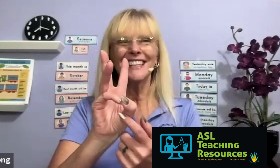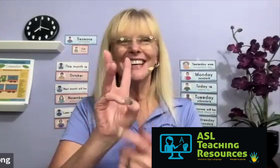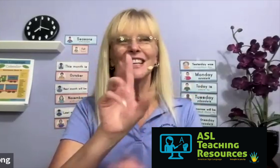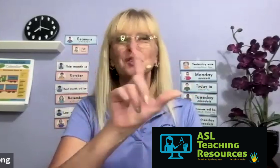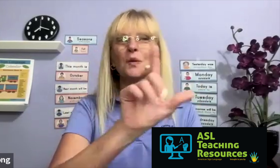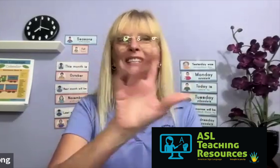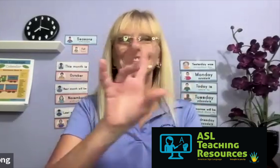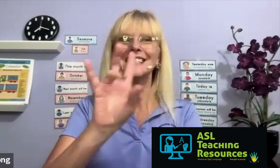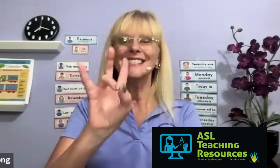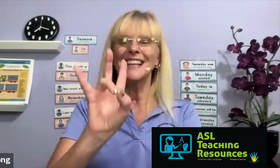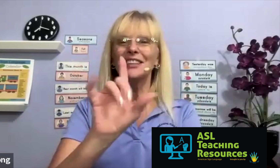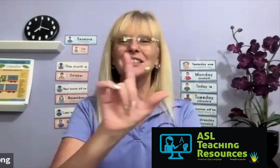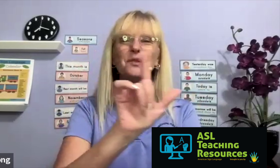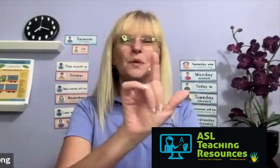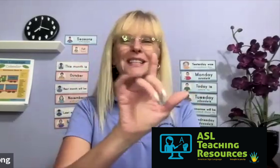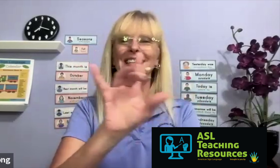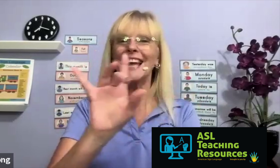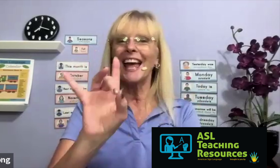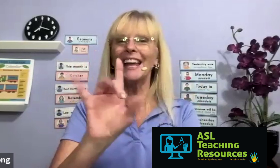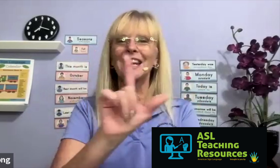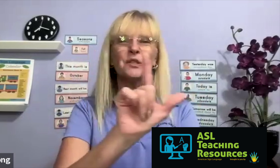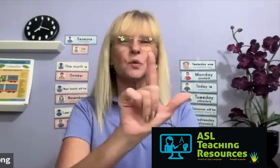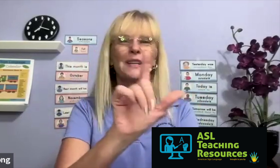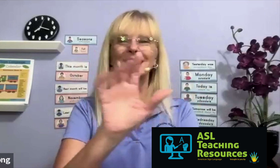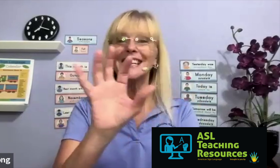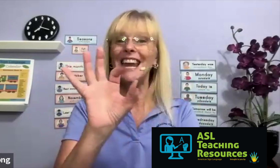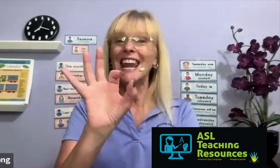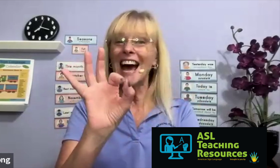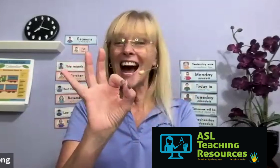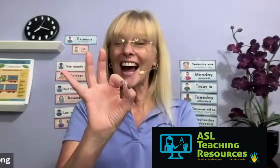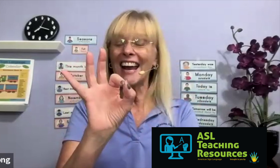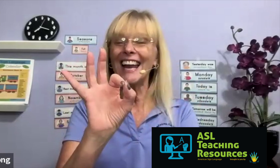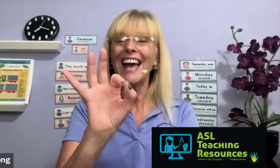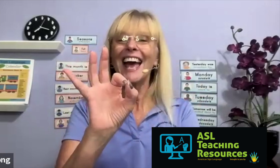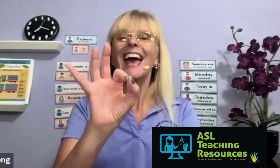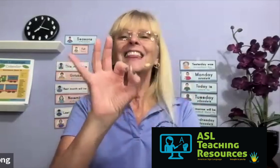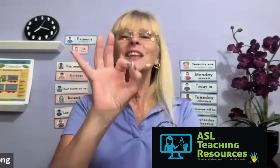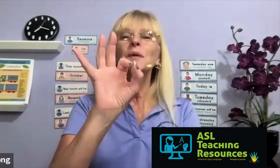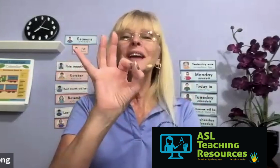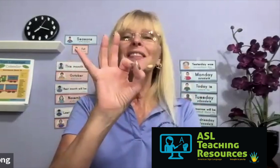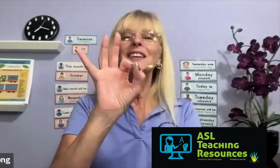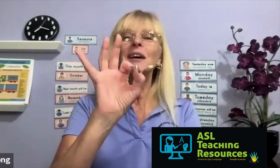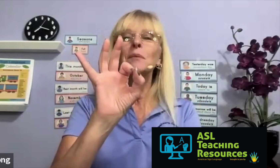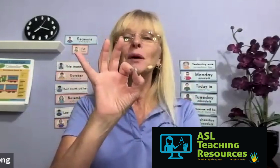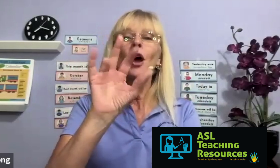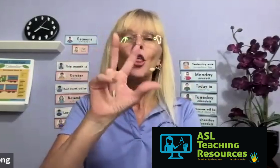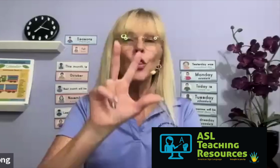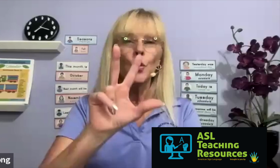again. 27, 28, and 29. And then we had the number